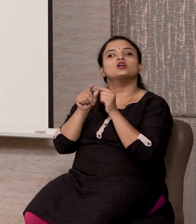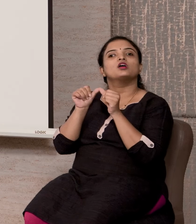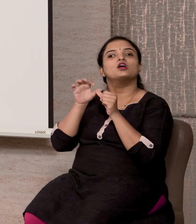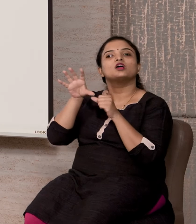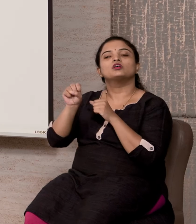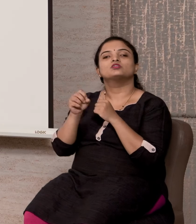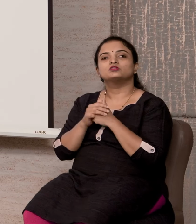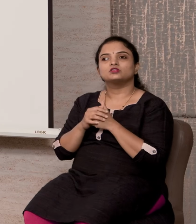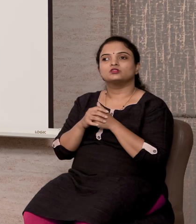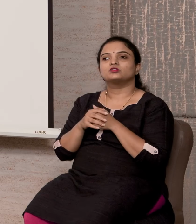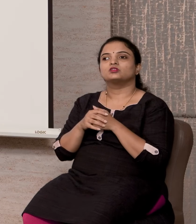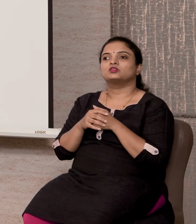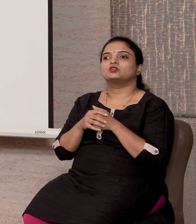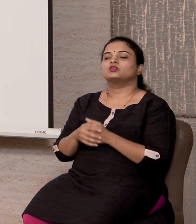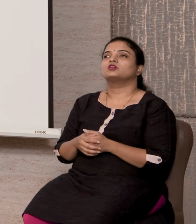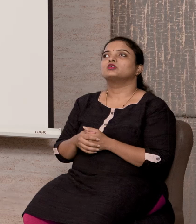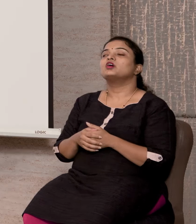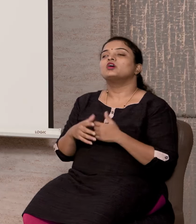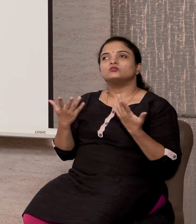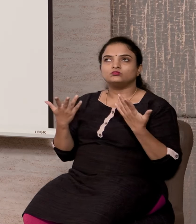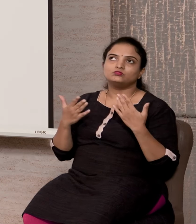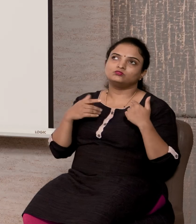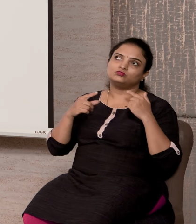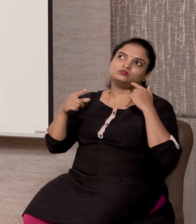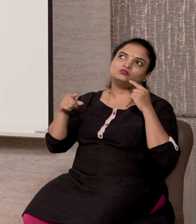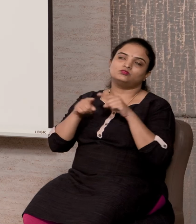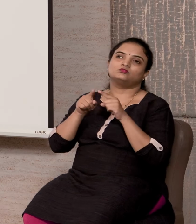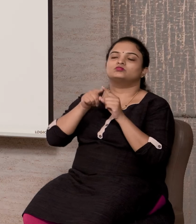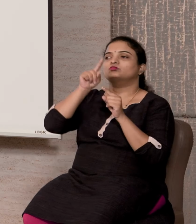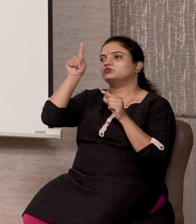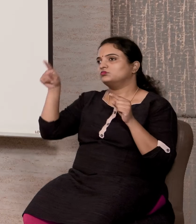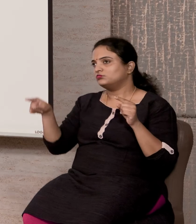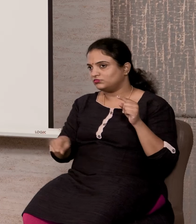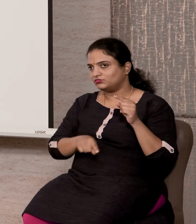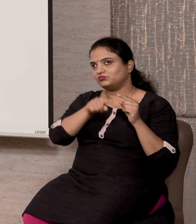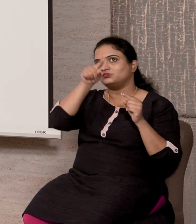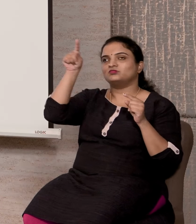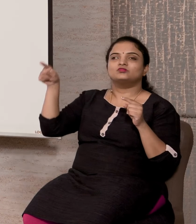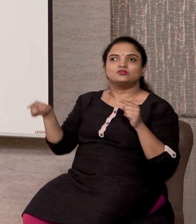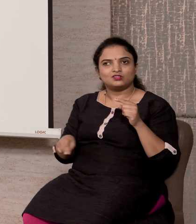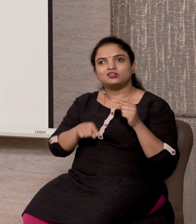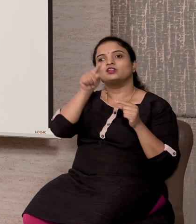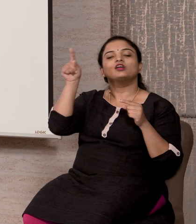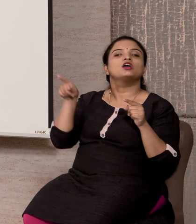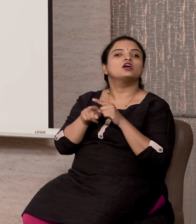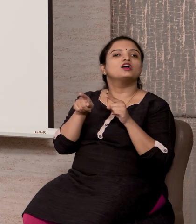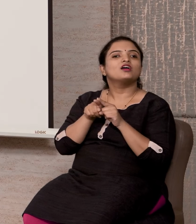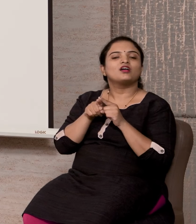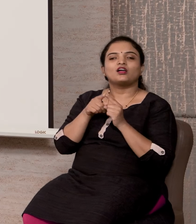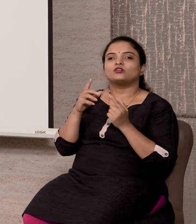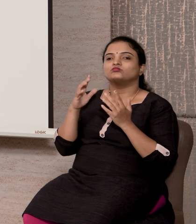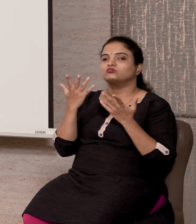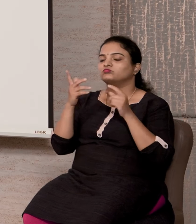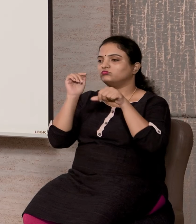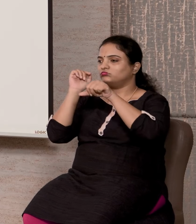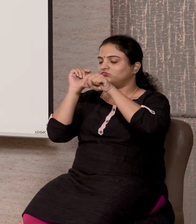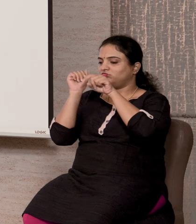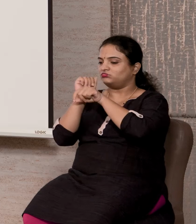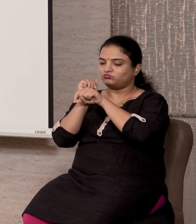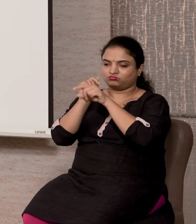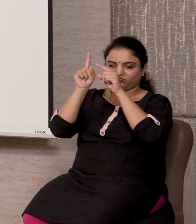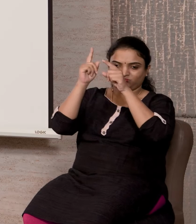accessibility, right? So now the whole cycle is complete, right? So we now understand that we're not teaching enough. So it's not the problem